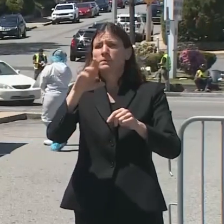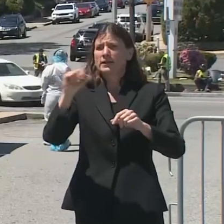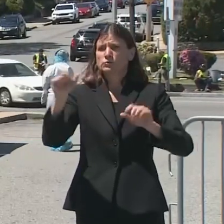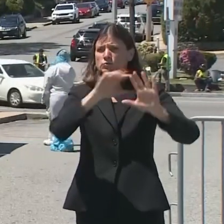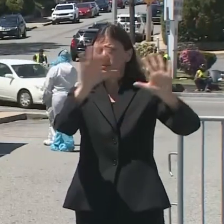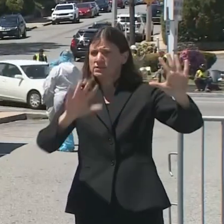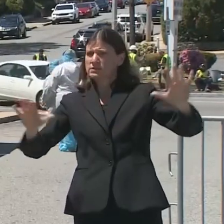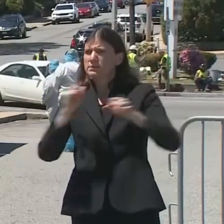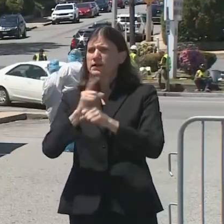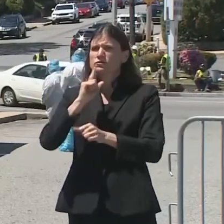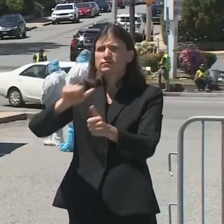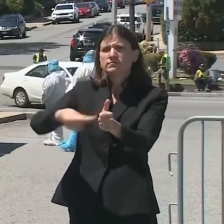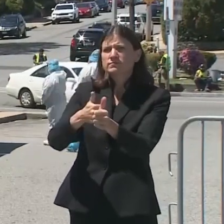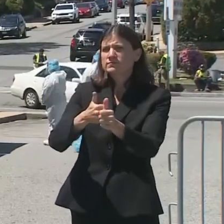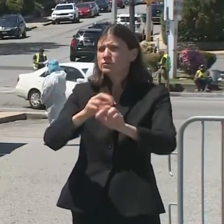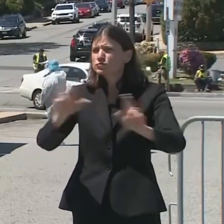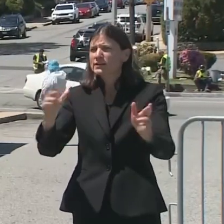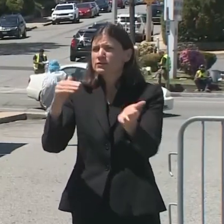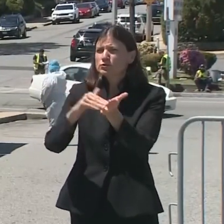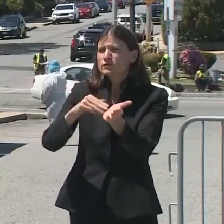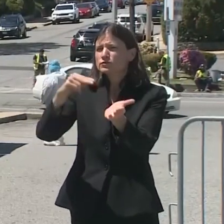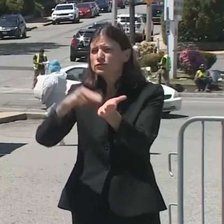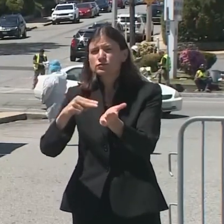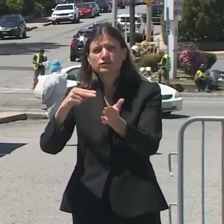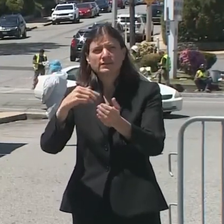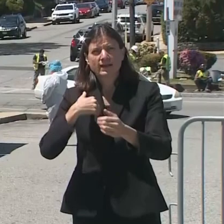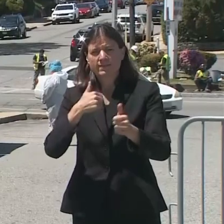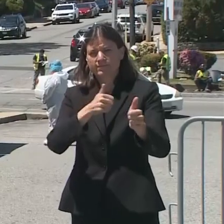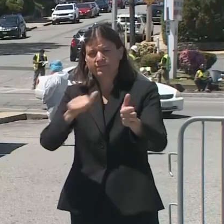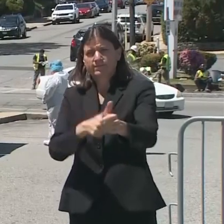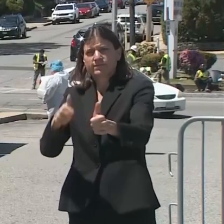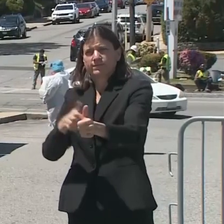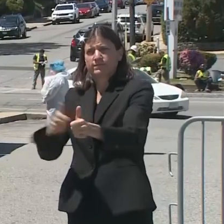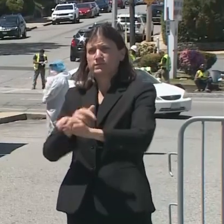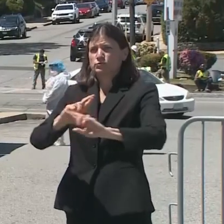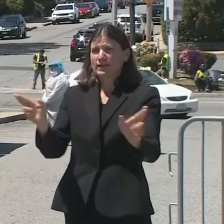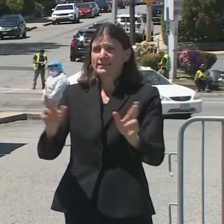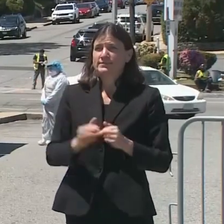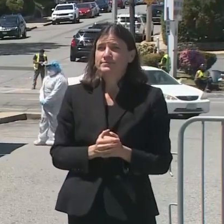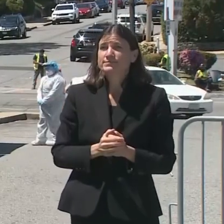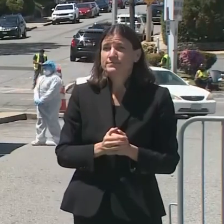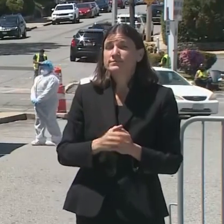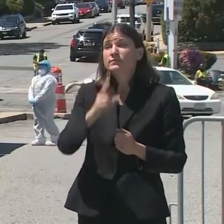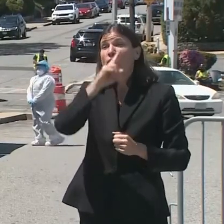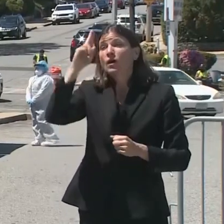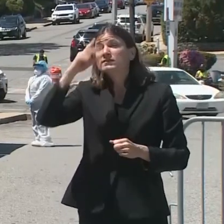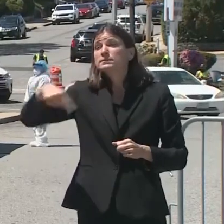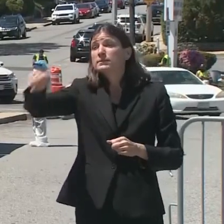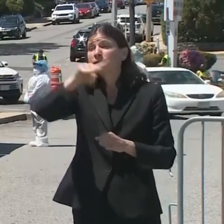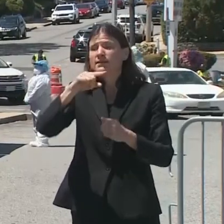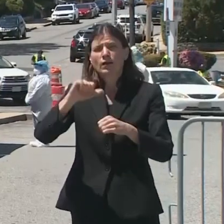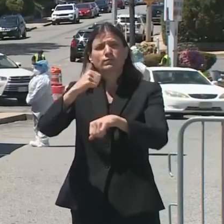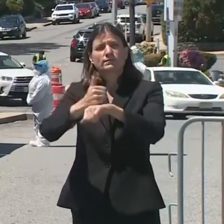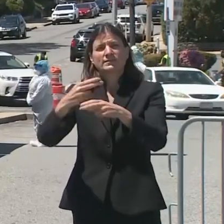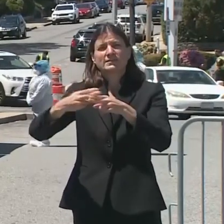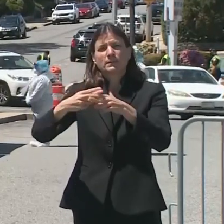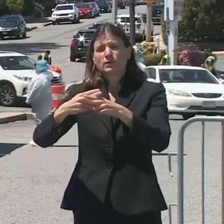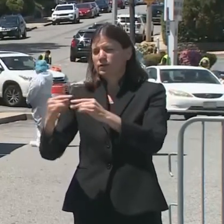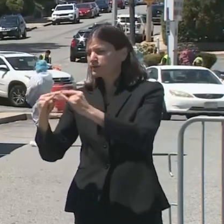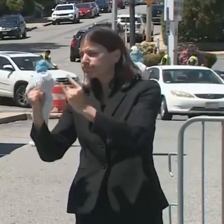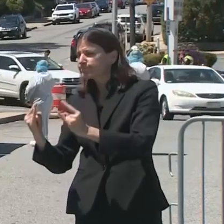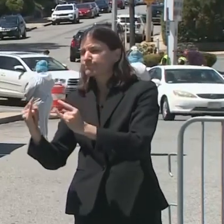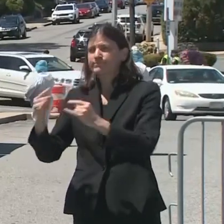day. Several hospitals are still relying on the temporary space that they set up and staff for this emergency.